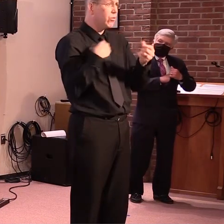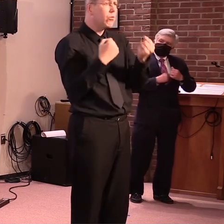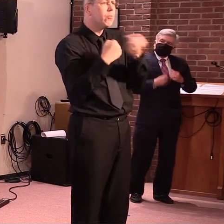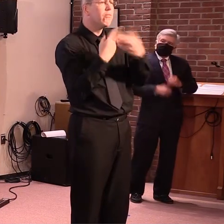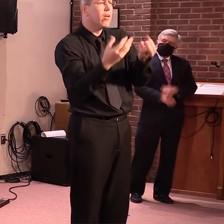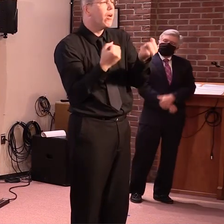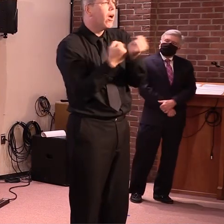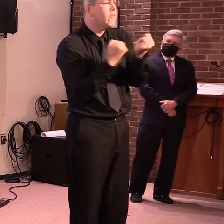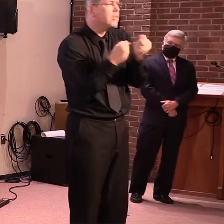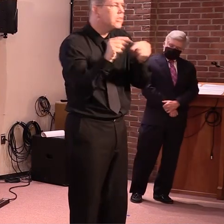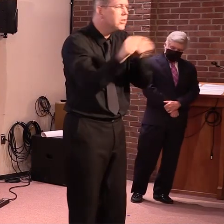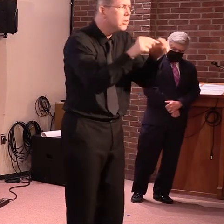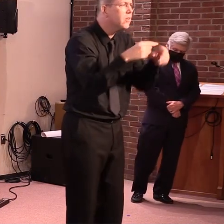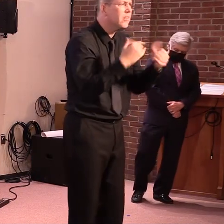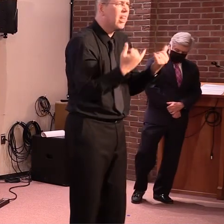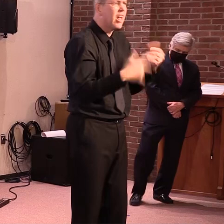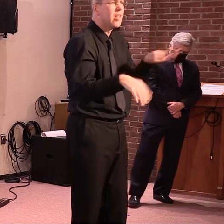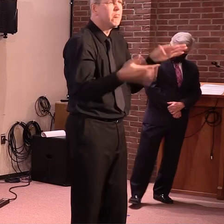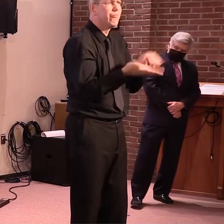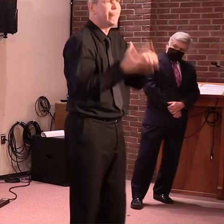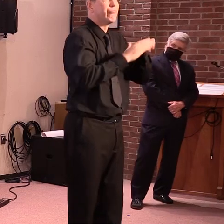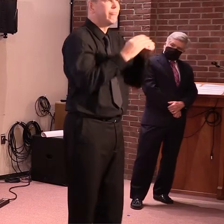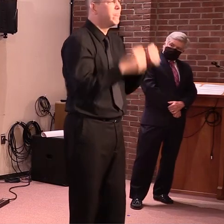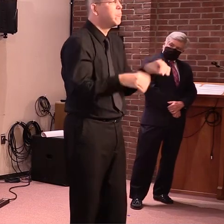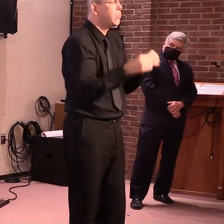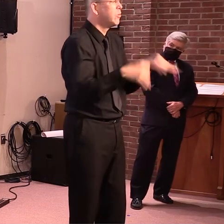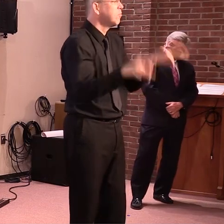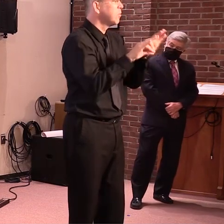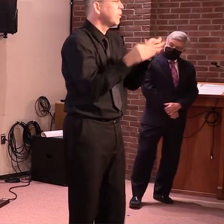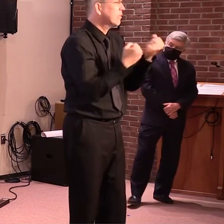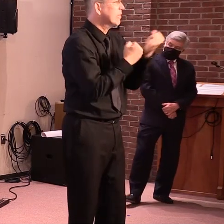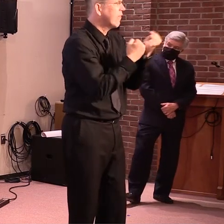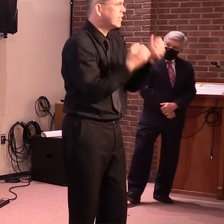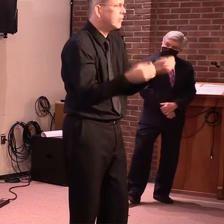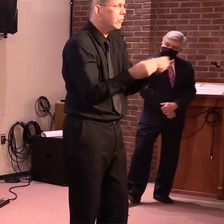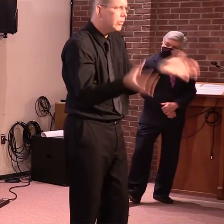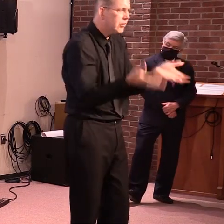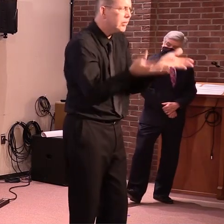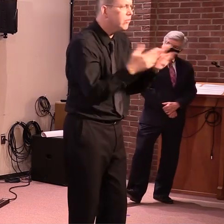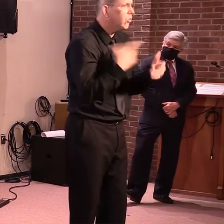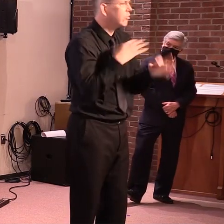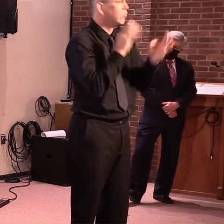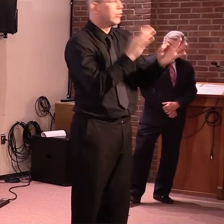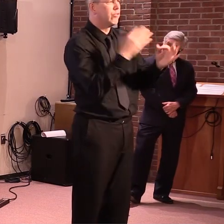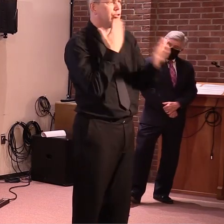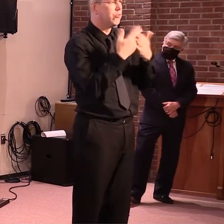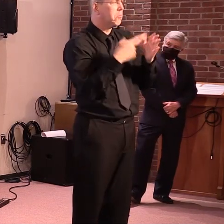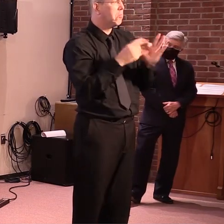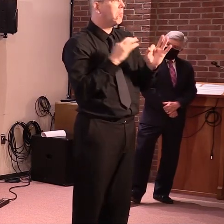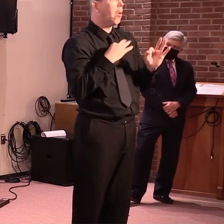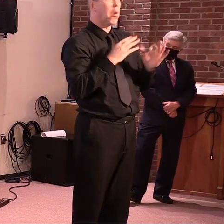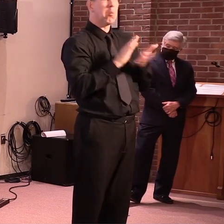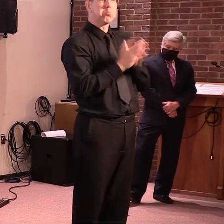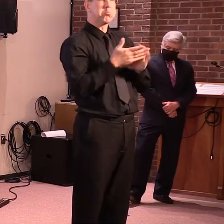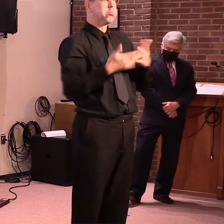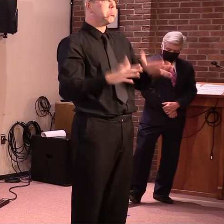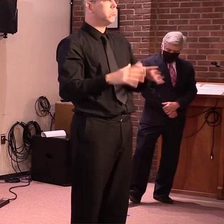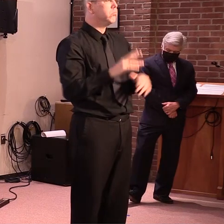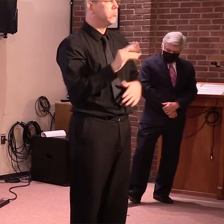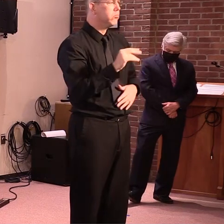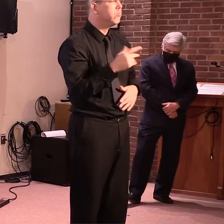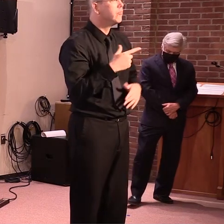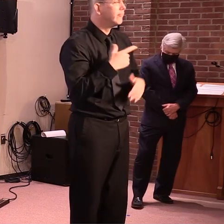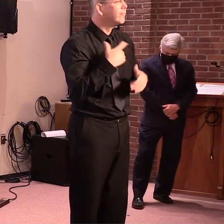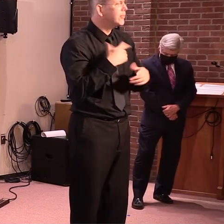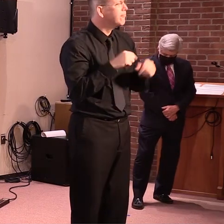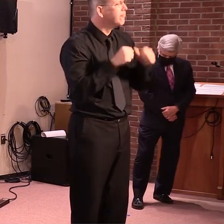we have a lot of work to do. Obviously, we don't have all the answers. We're putting the task force together to help address